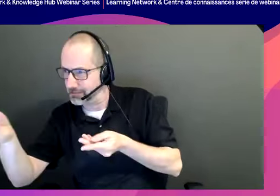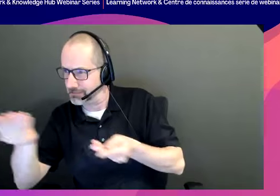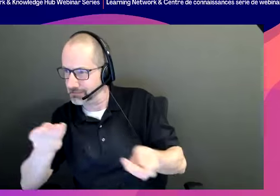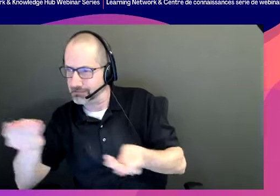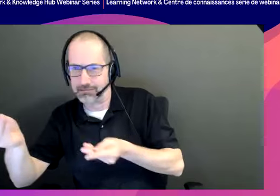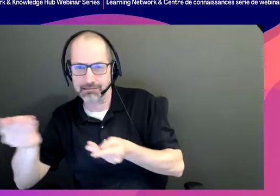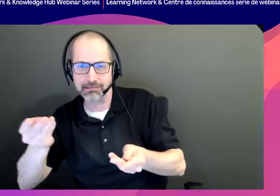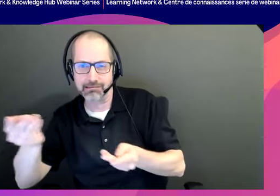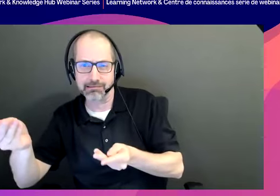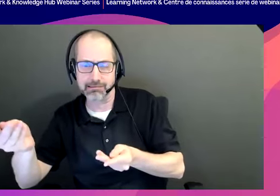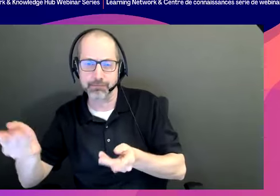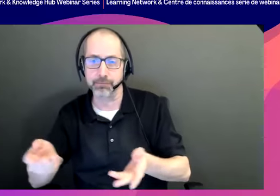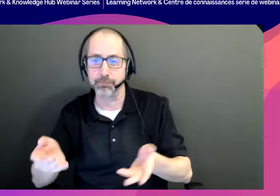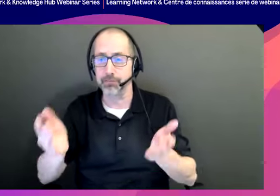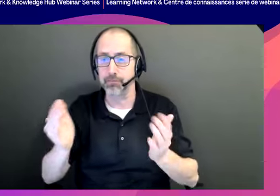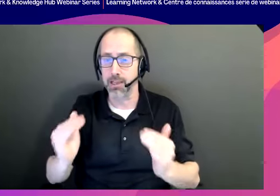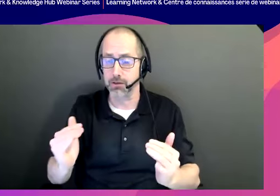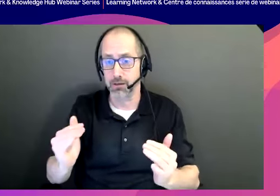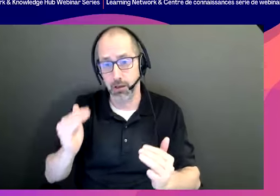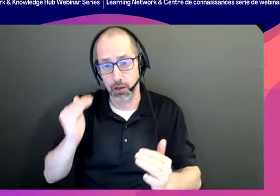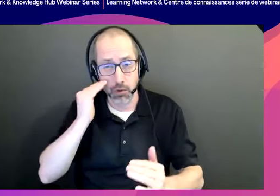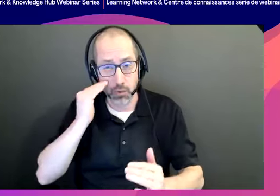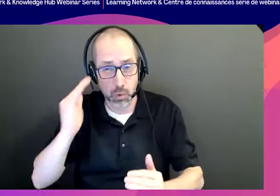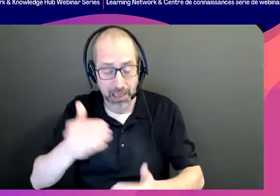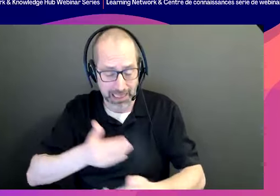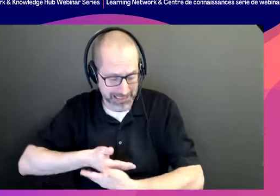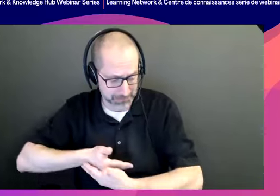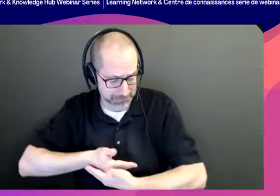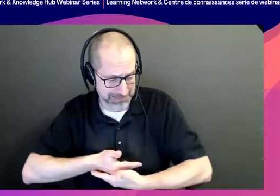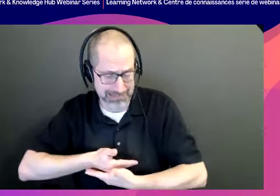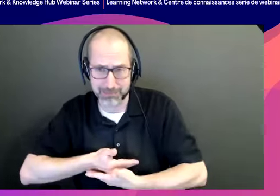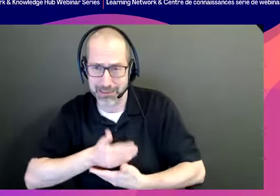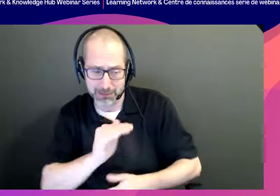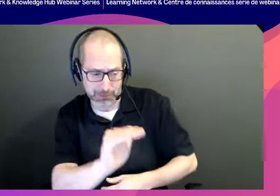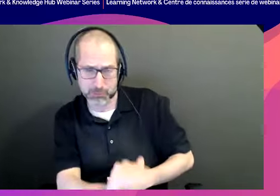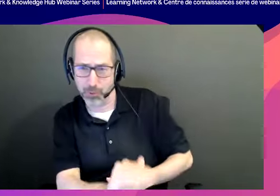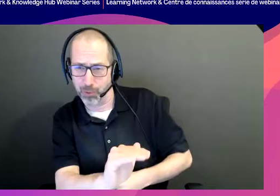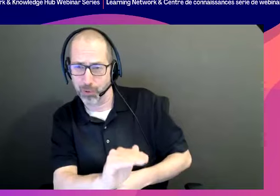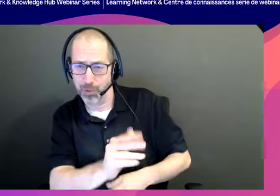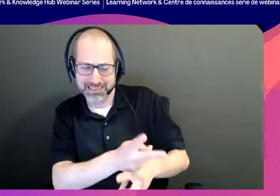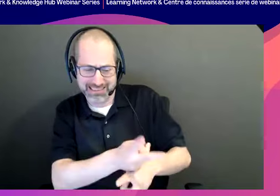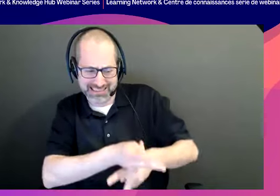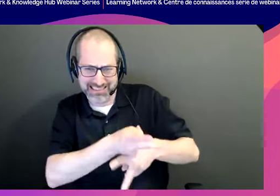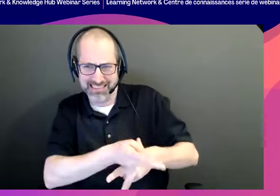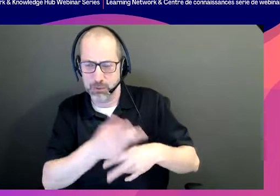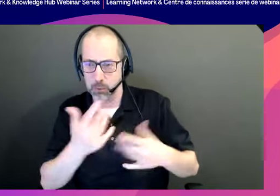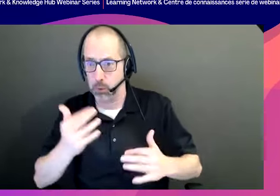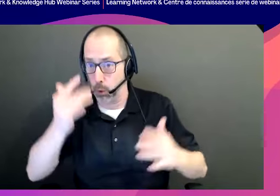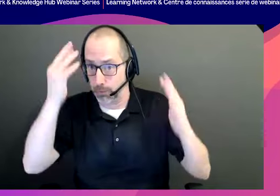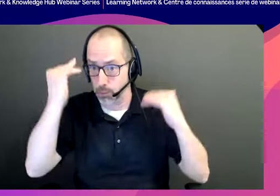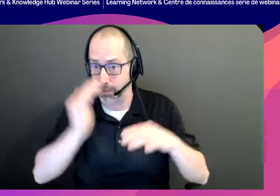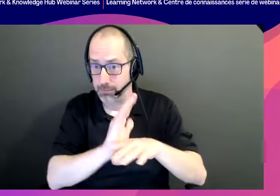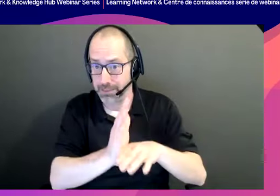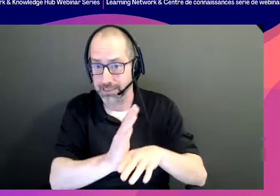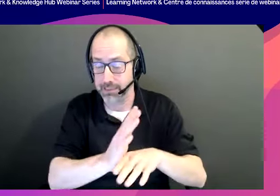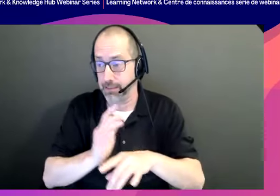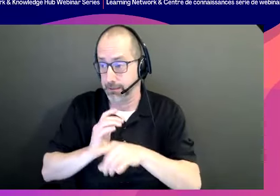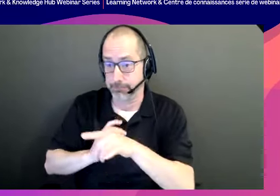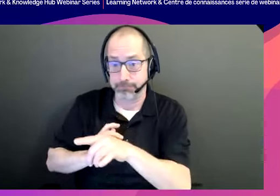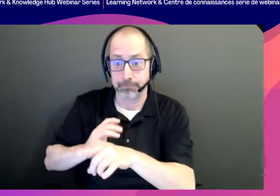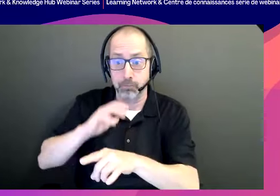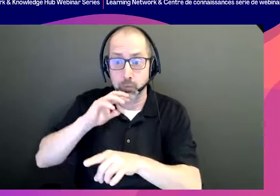Acknowledge taking care of a toddler can be overwhelming and busy. And as an older woman, the work running after a toddler could be even